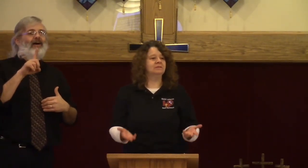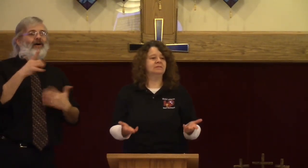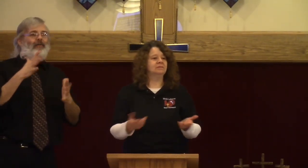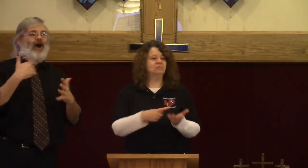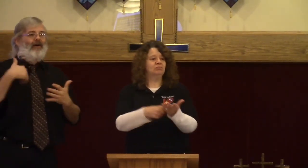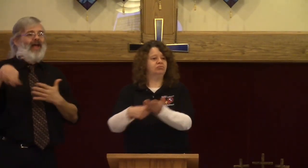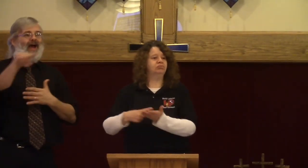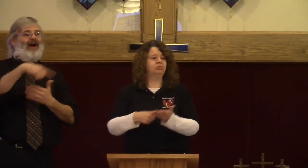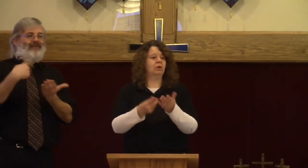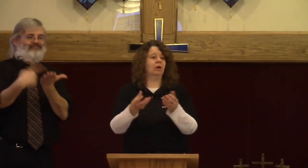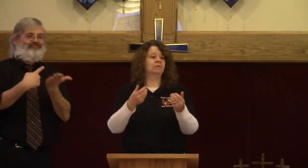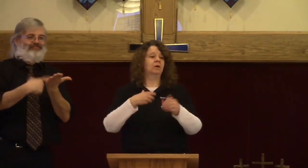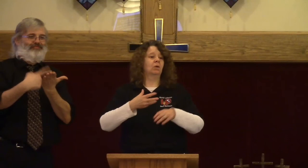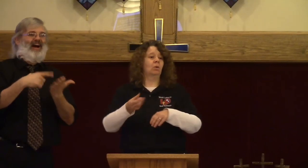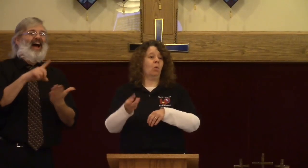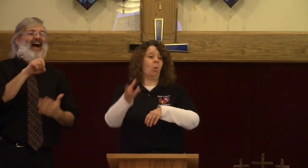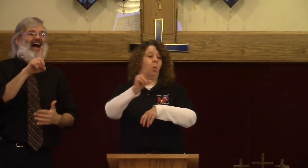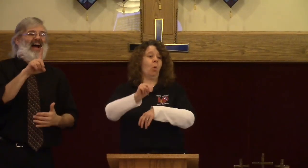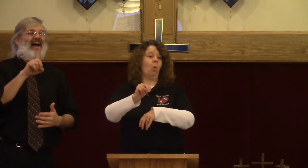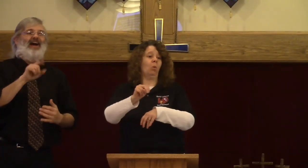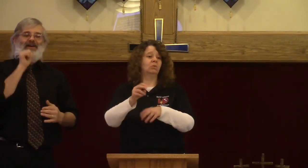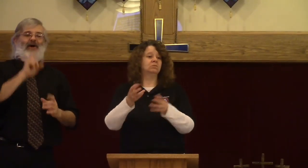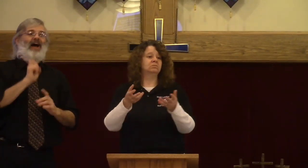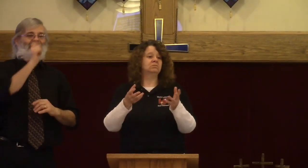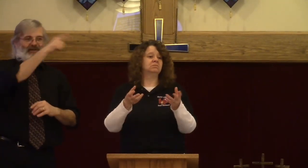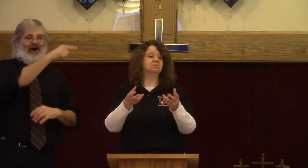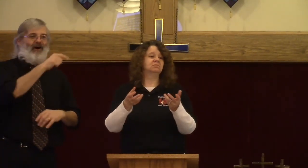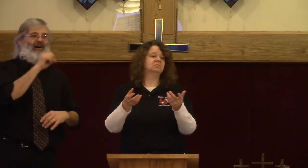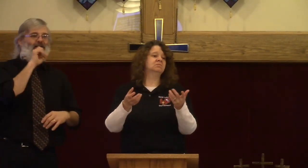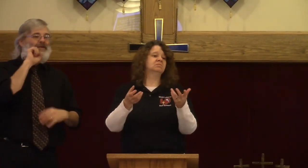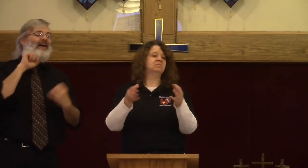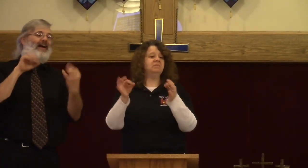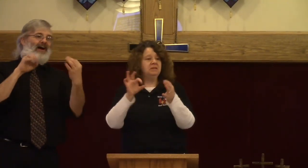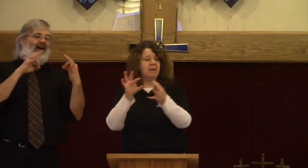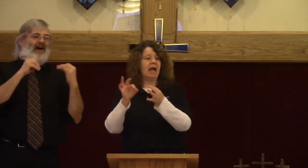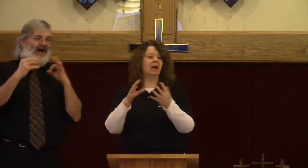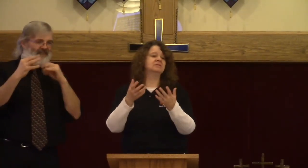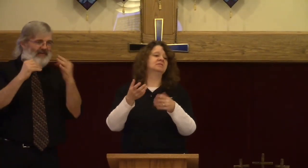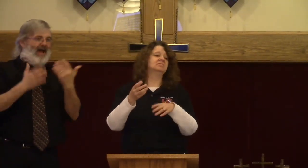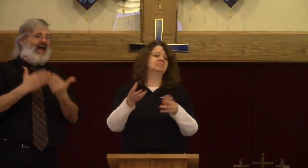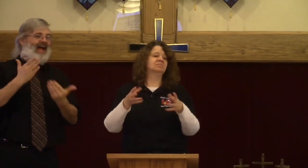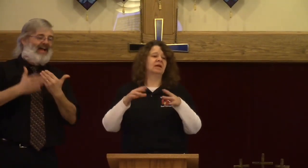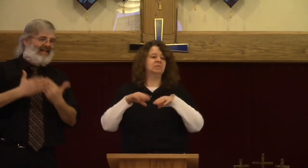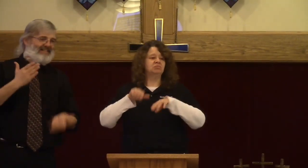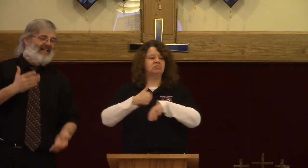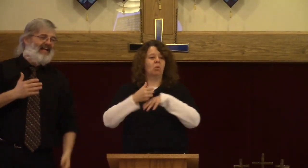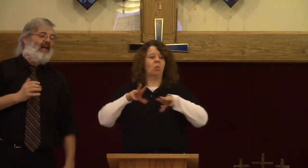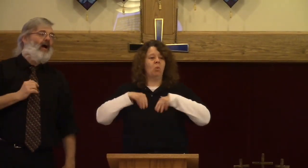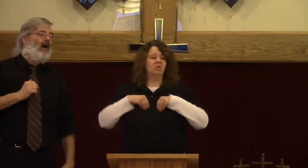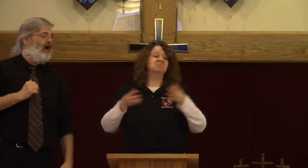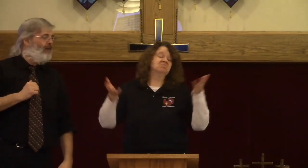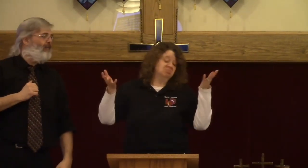We already have. You'll have to go. Be back easy.